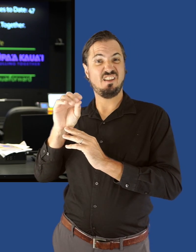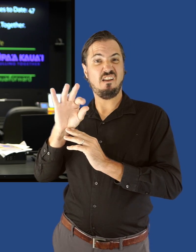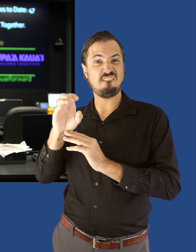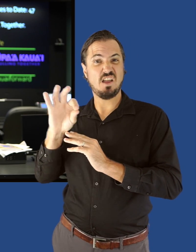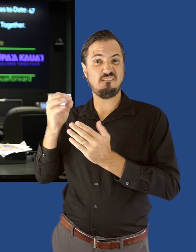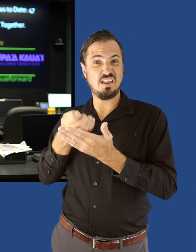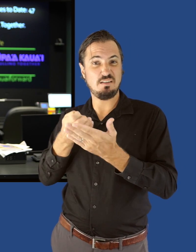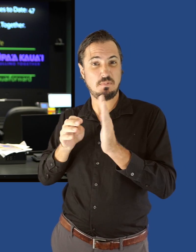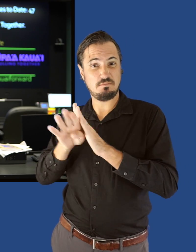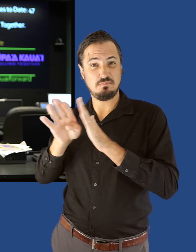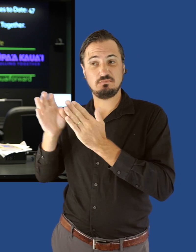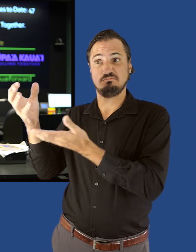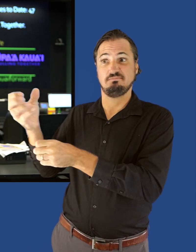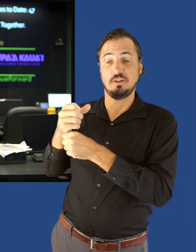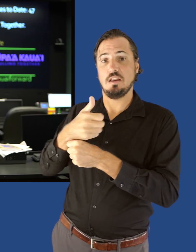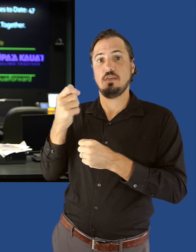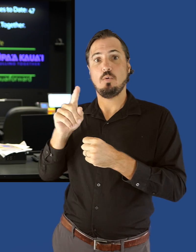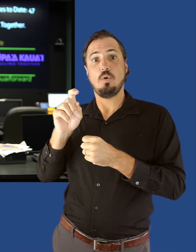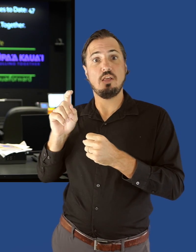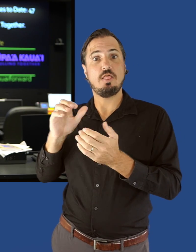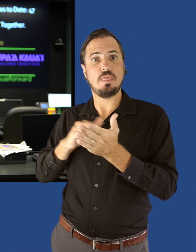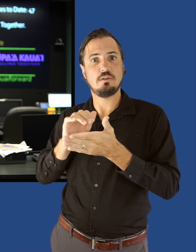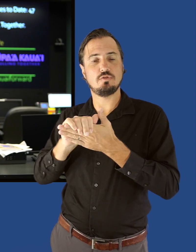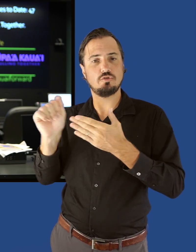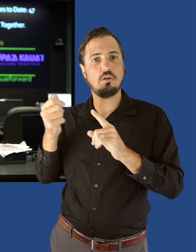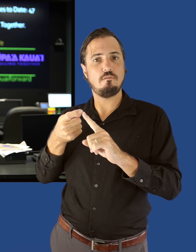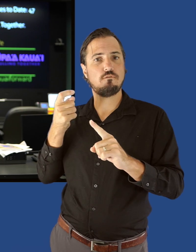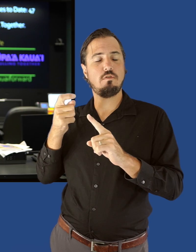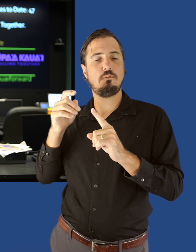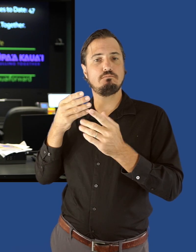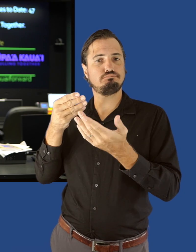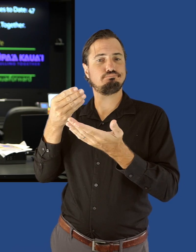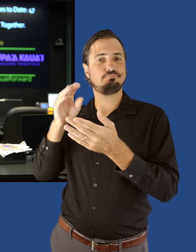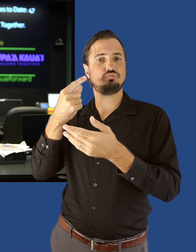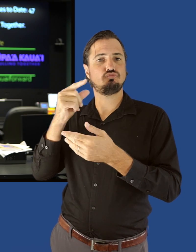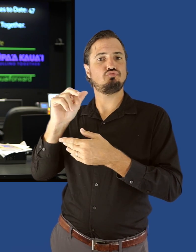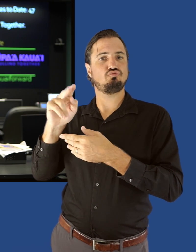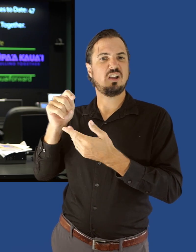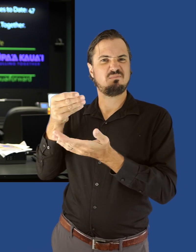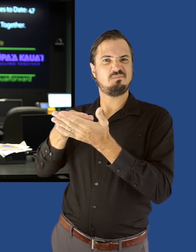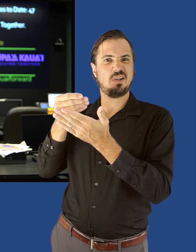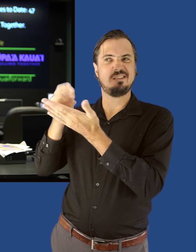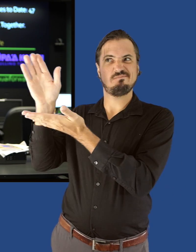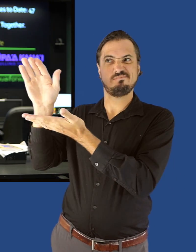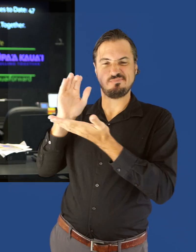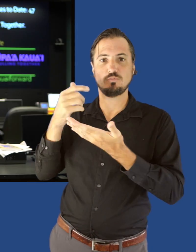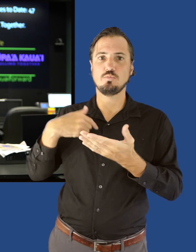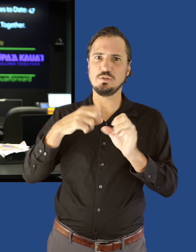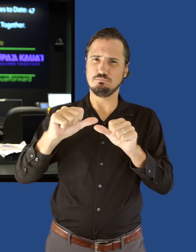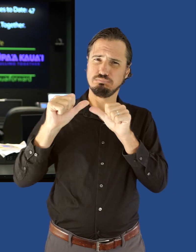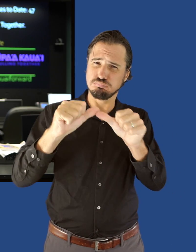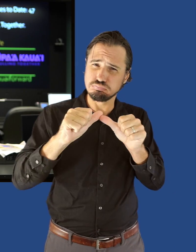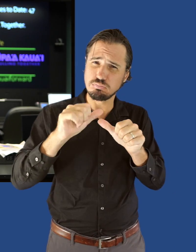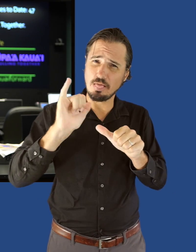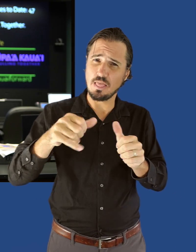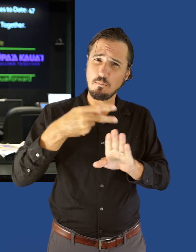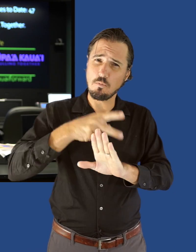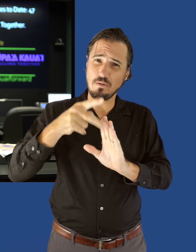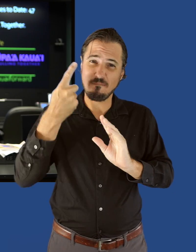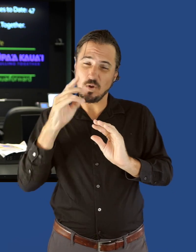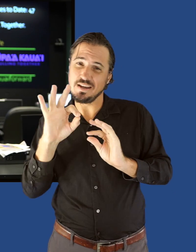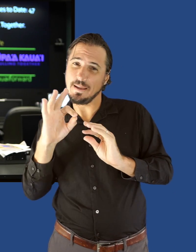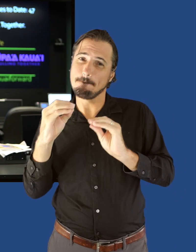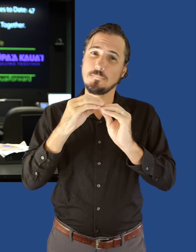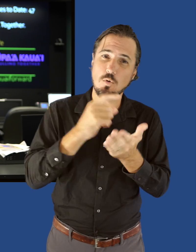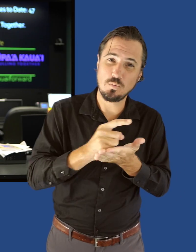$150,000 from a community development block grant to extend the program for another 9 weeks with Hawaii Food Bank. The current